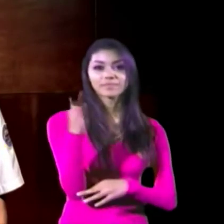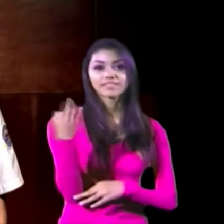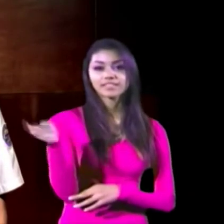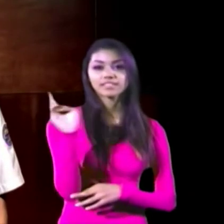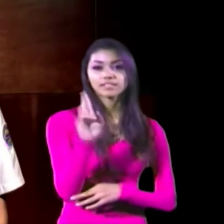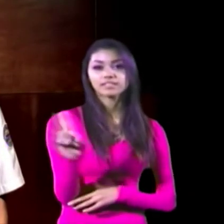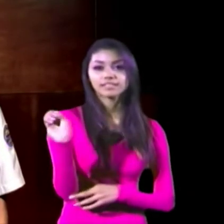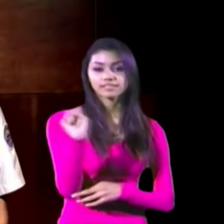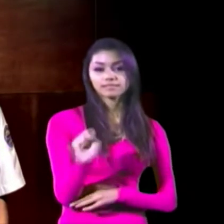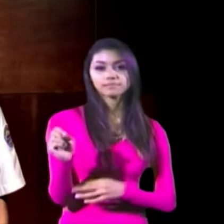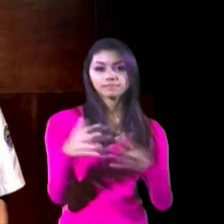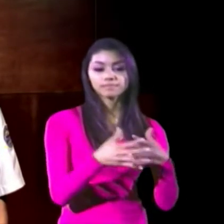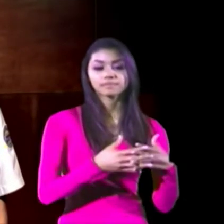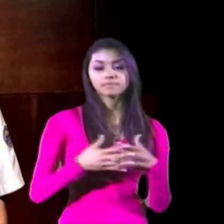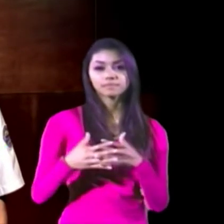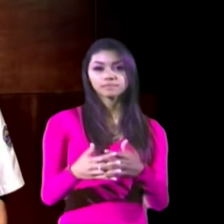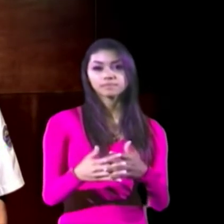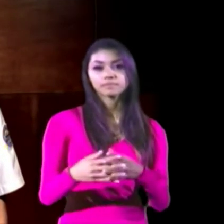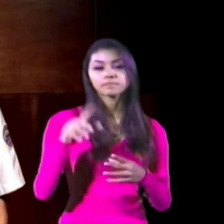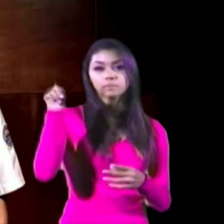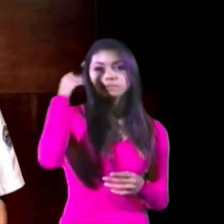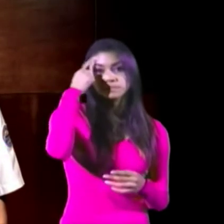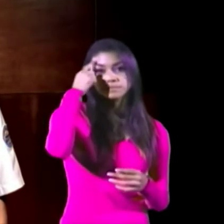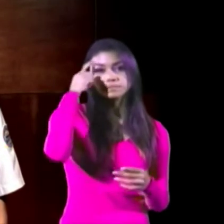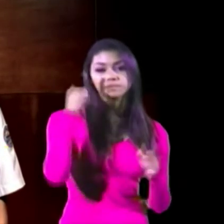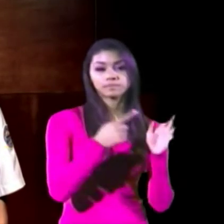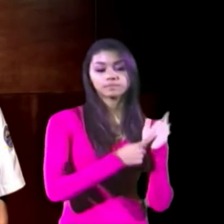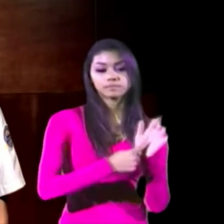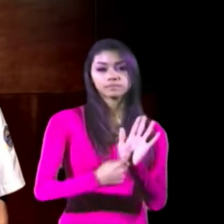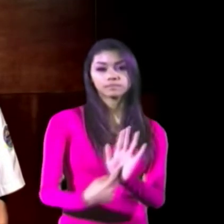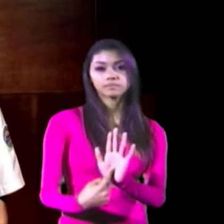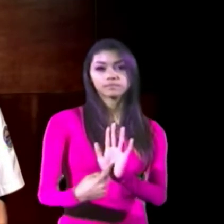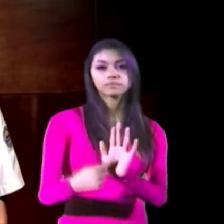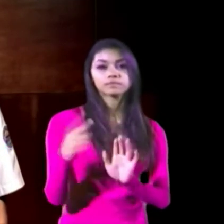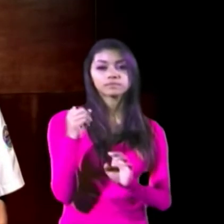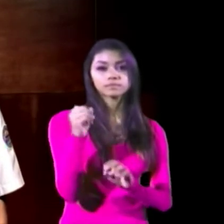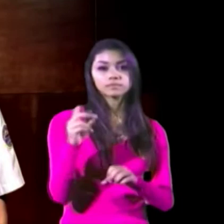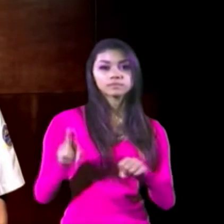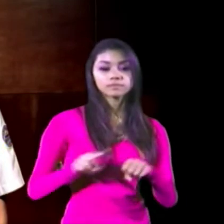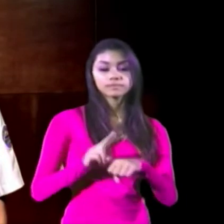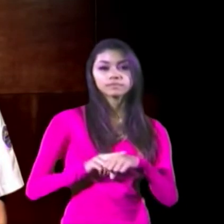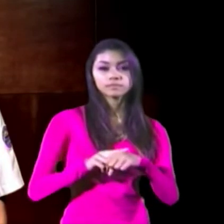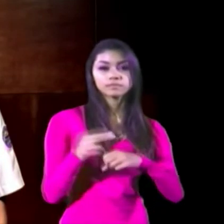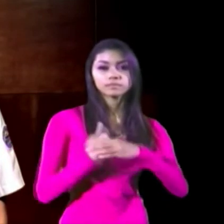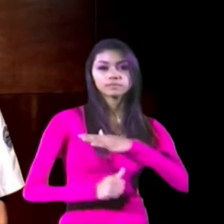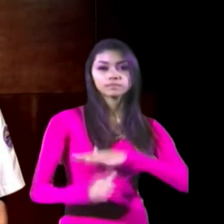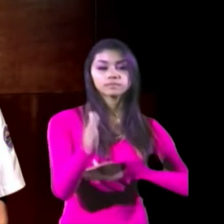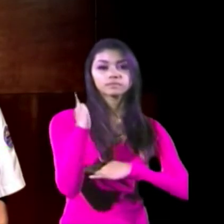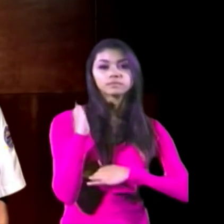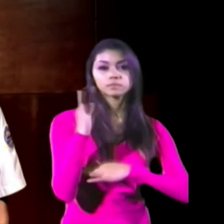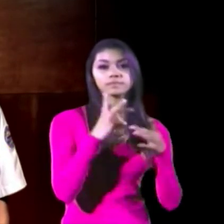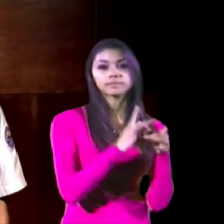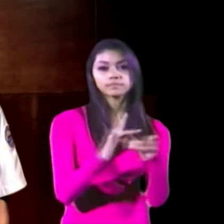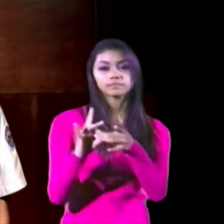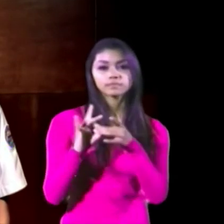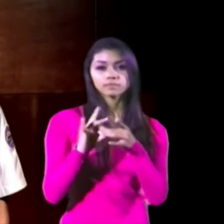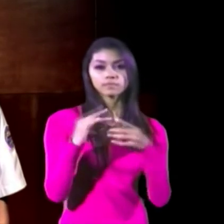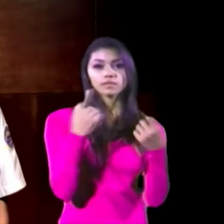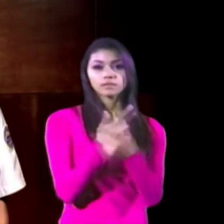the flag of the United States of America and to the republic for which it stands, one nation, under